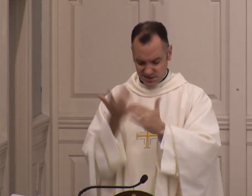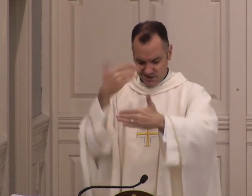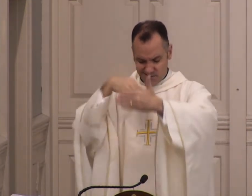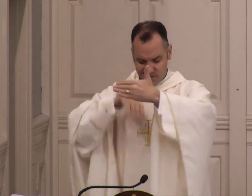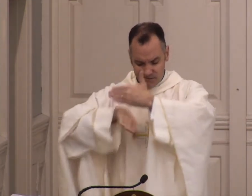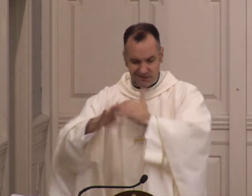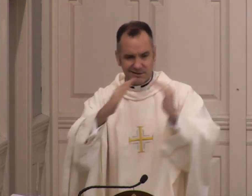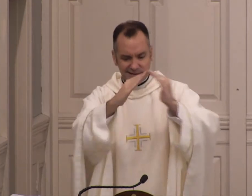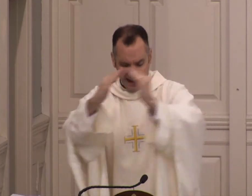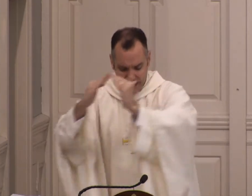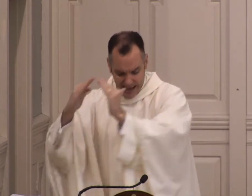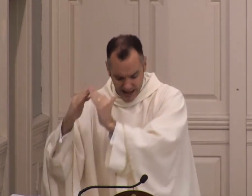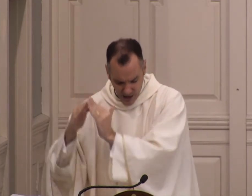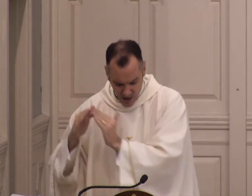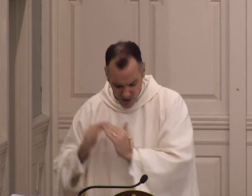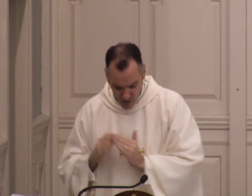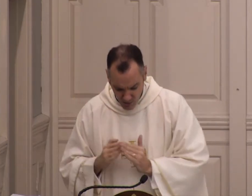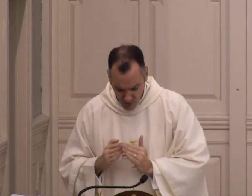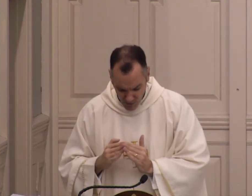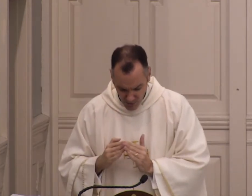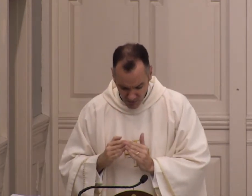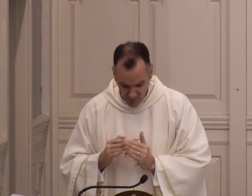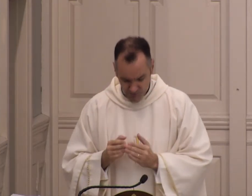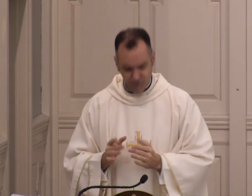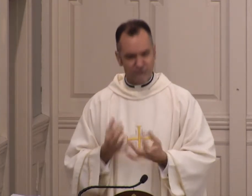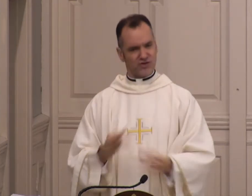for Jesus to enter a town openly.